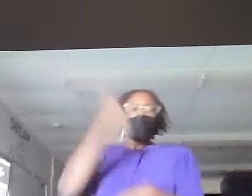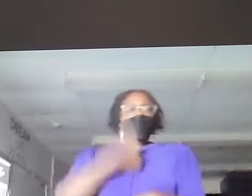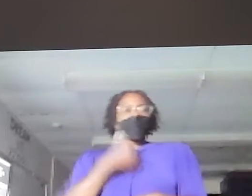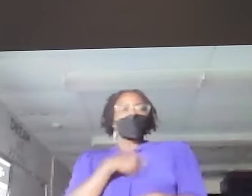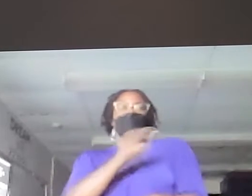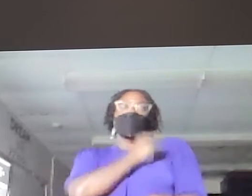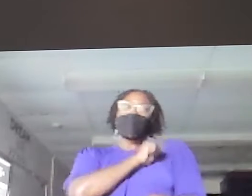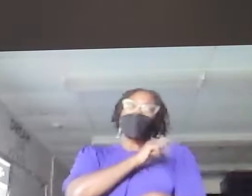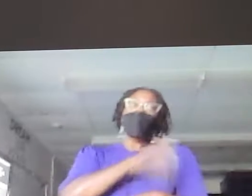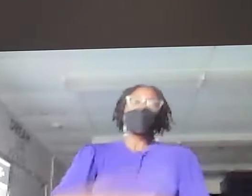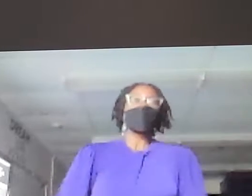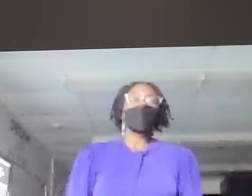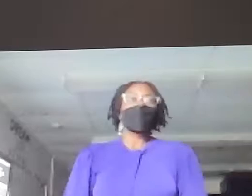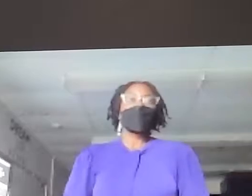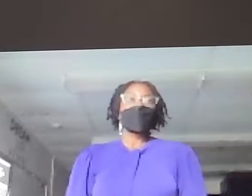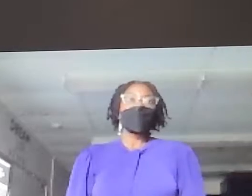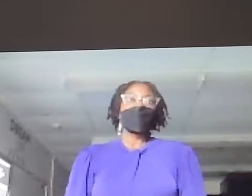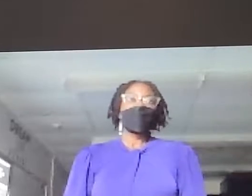absolutely,